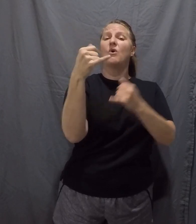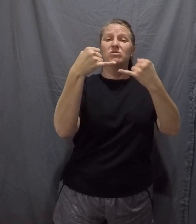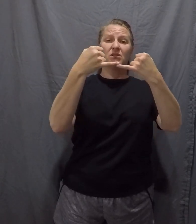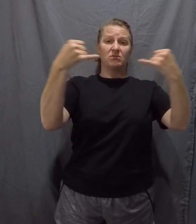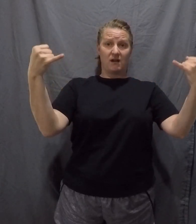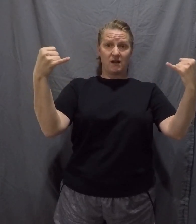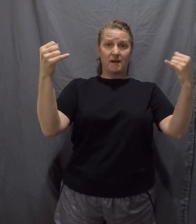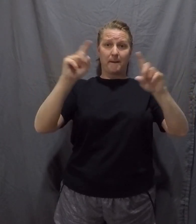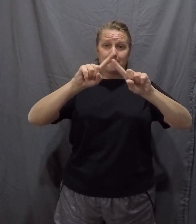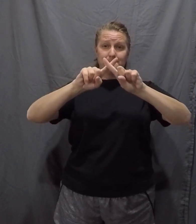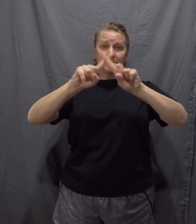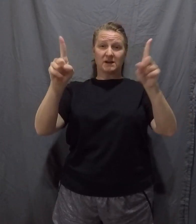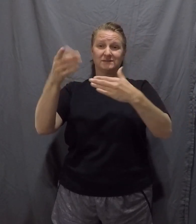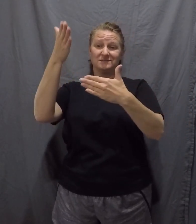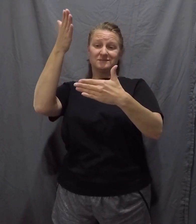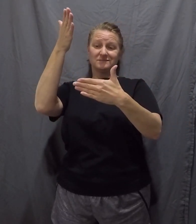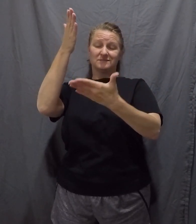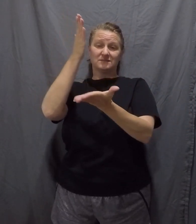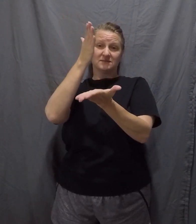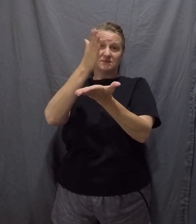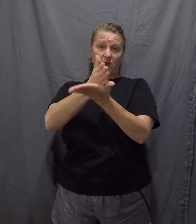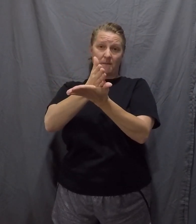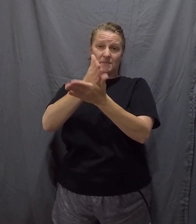in Canada.